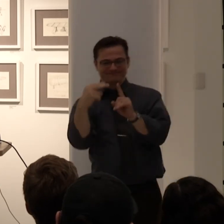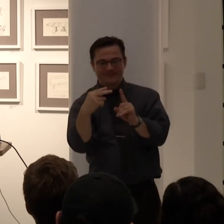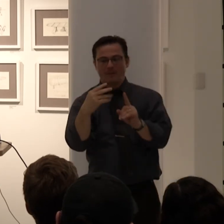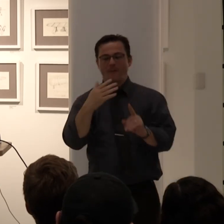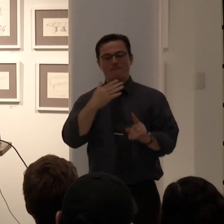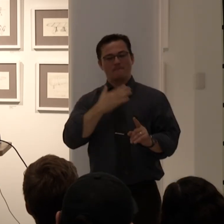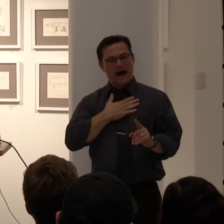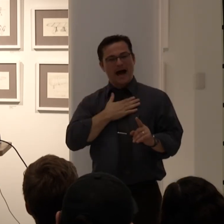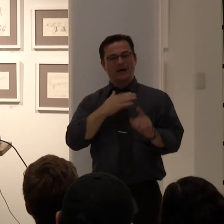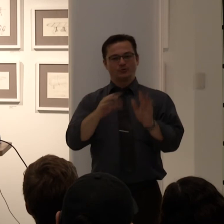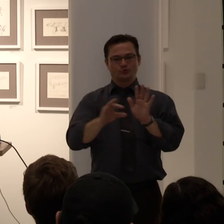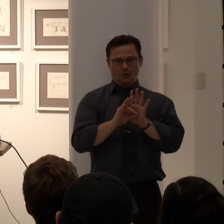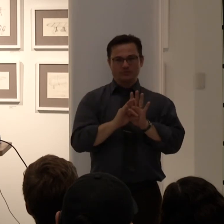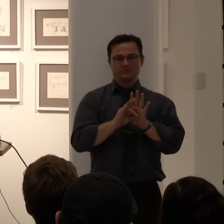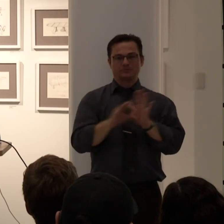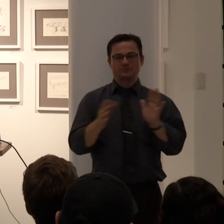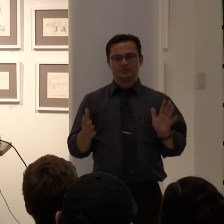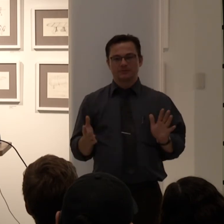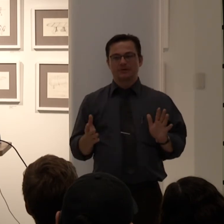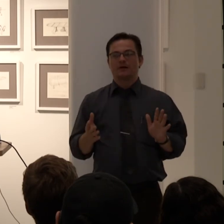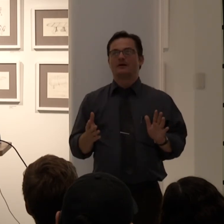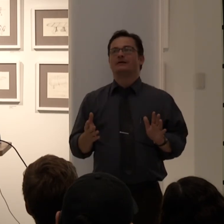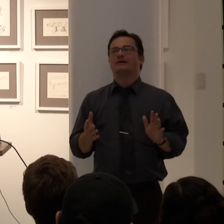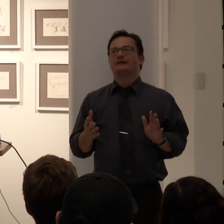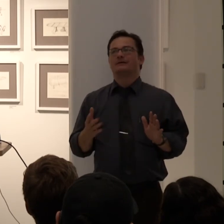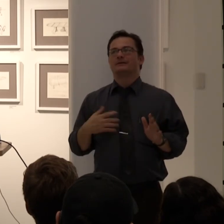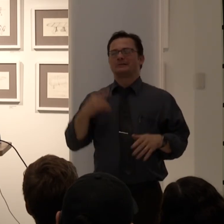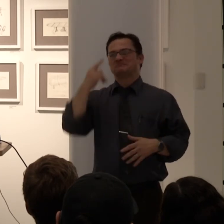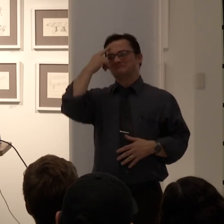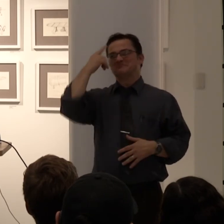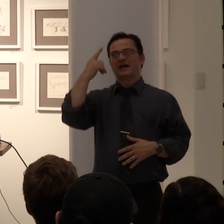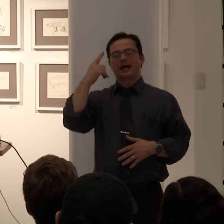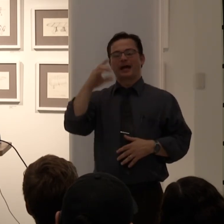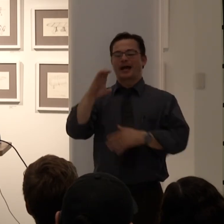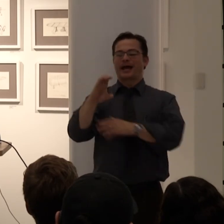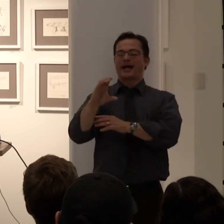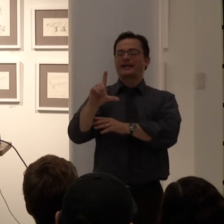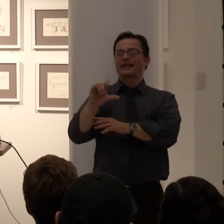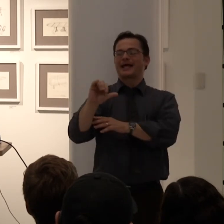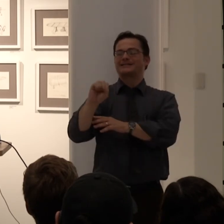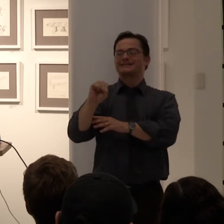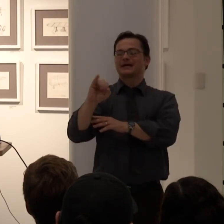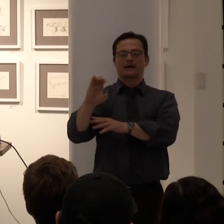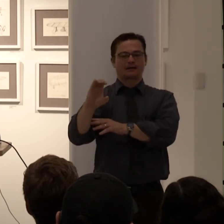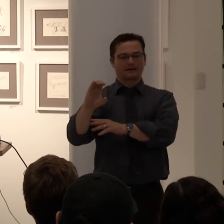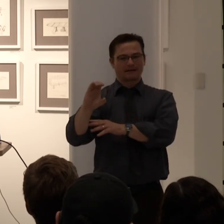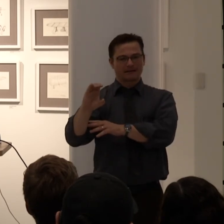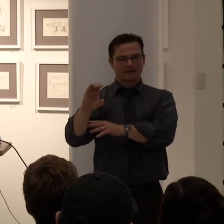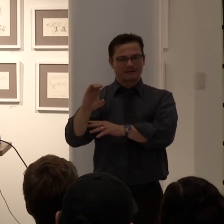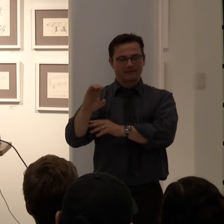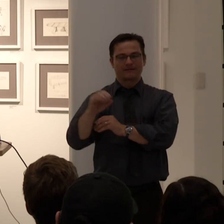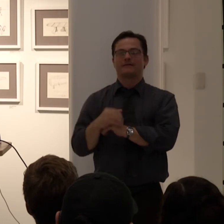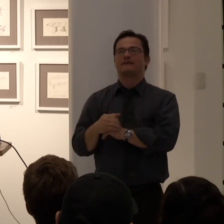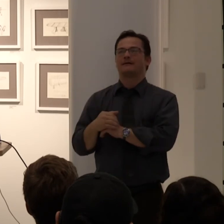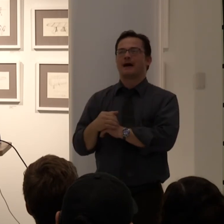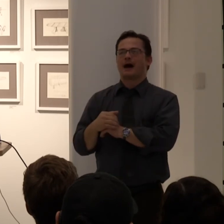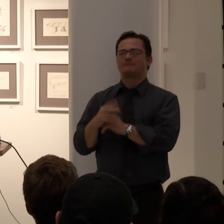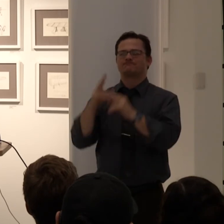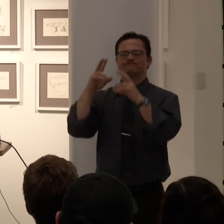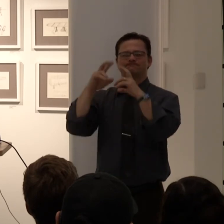my choice of what I consider classic. I have to take all kinds of things